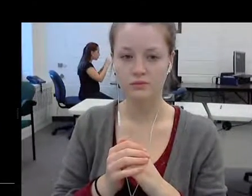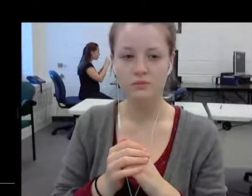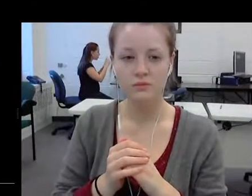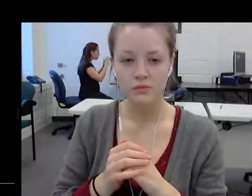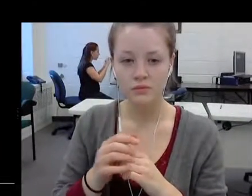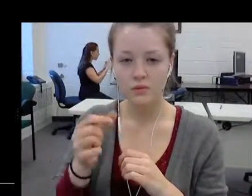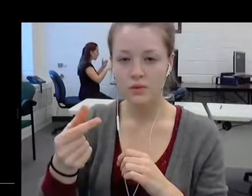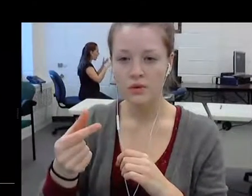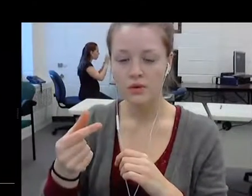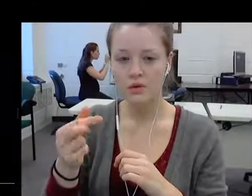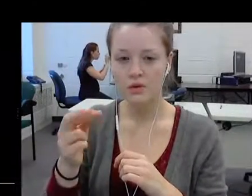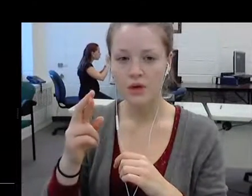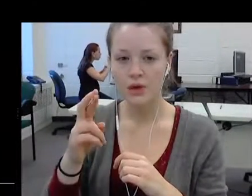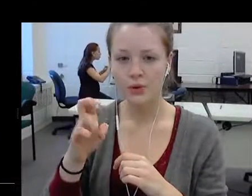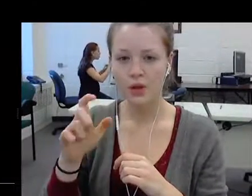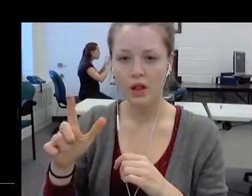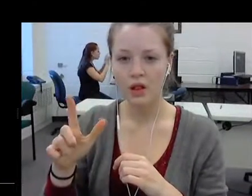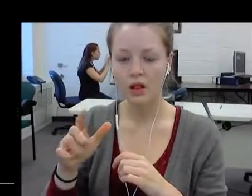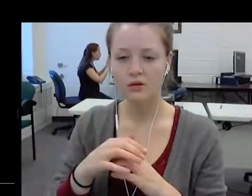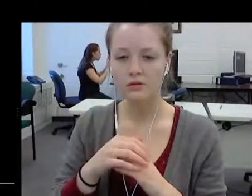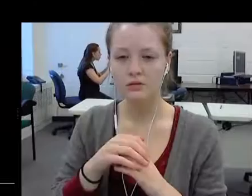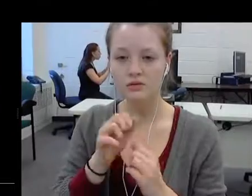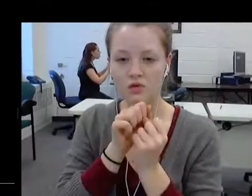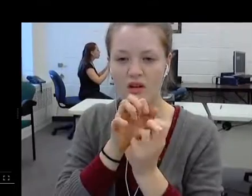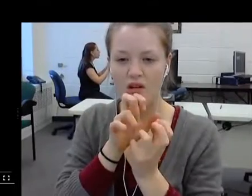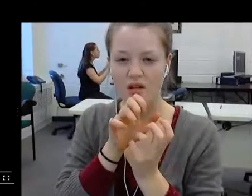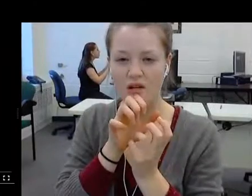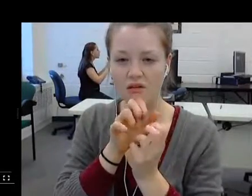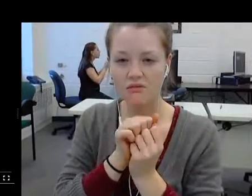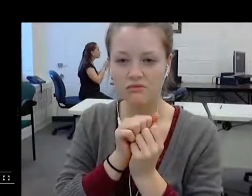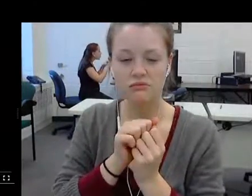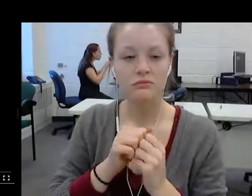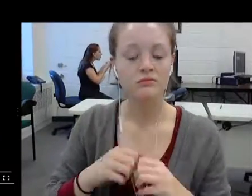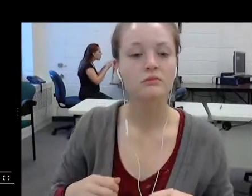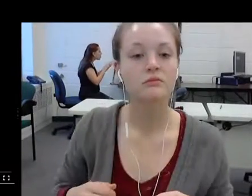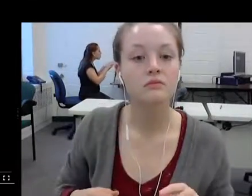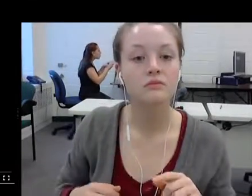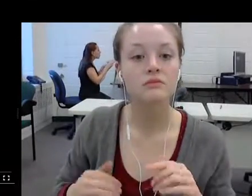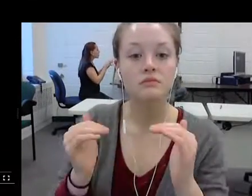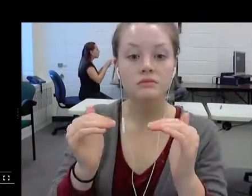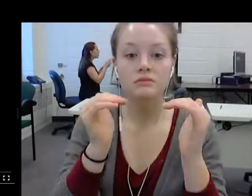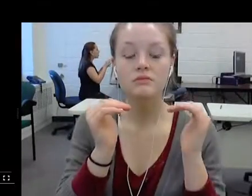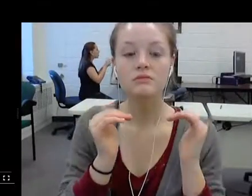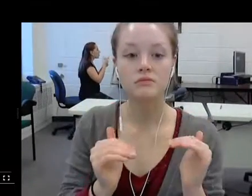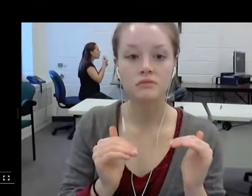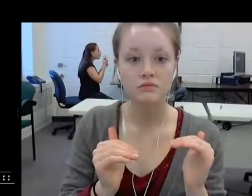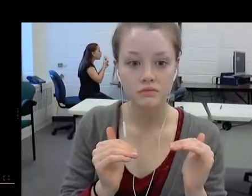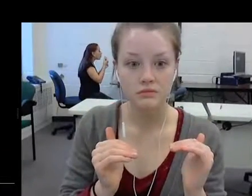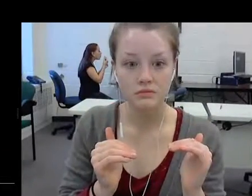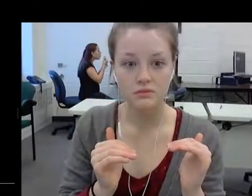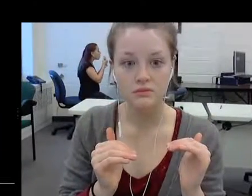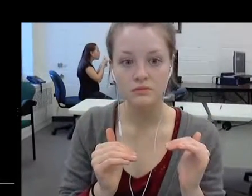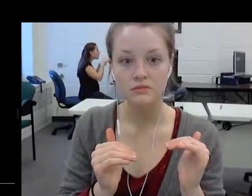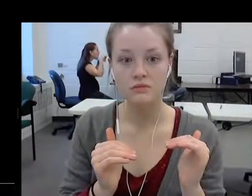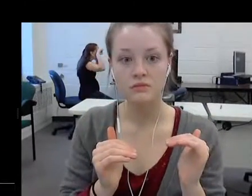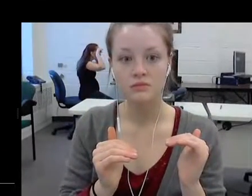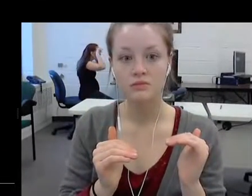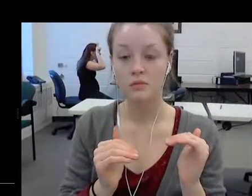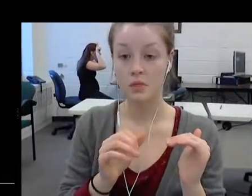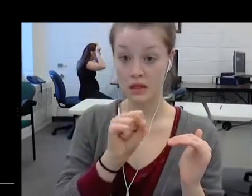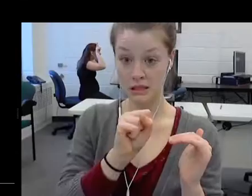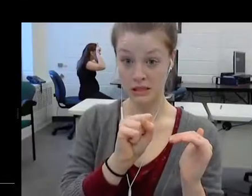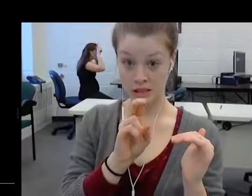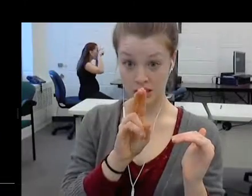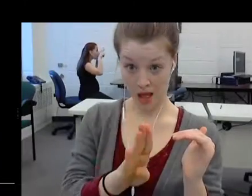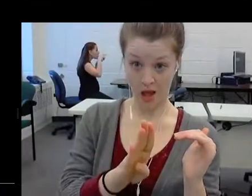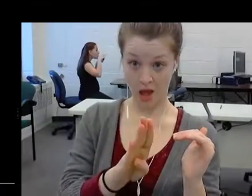The subordinate wolves, on the other hand, they have pretty much the opposite behavior. And this is on this paragraph